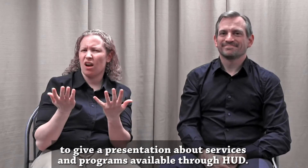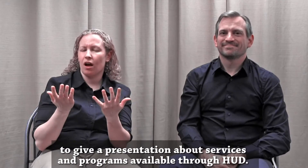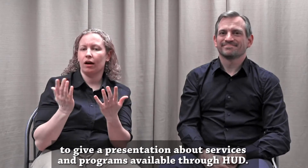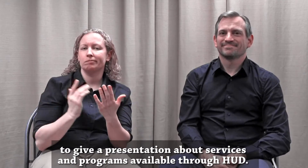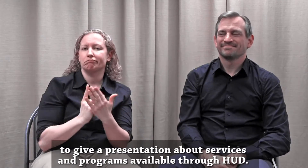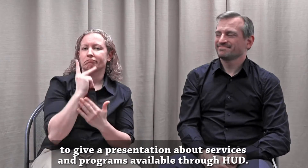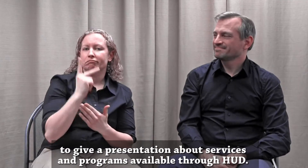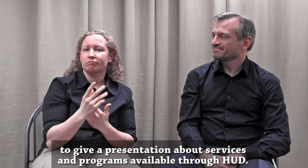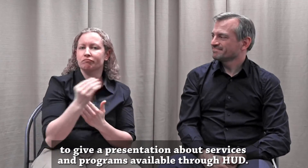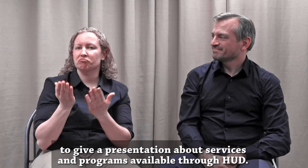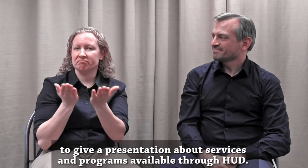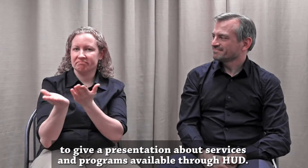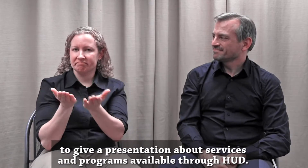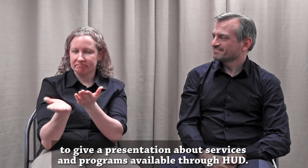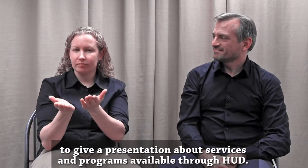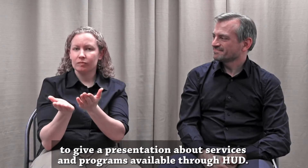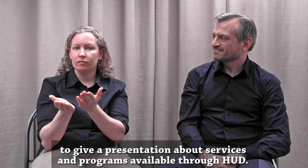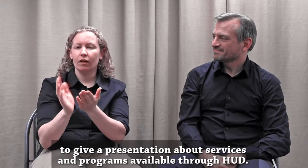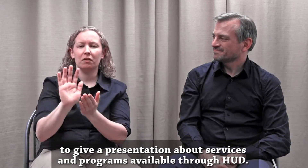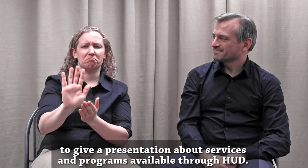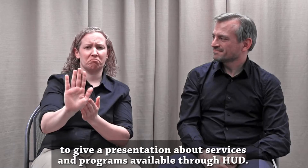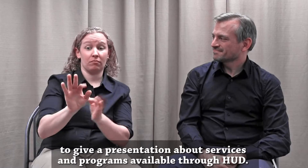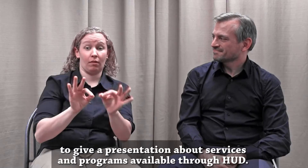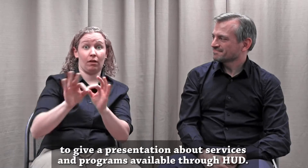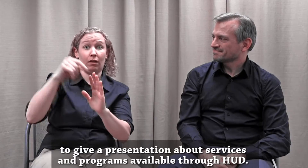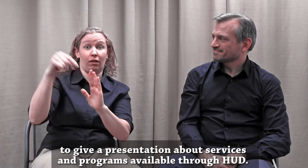a presentation about services and programs available through HUD.